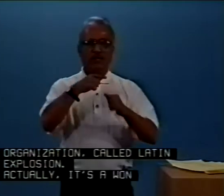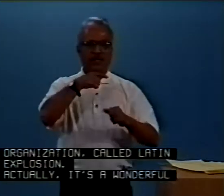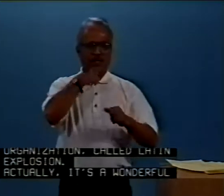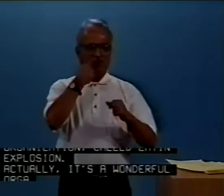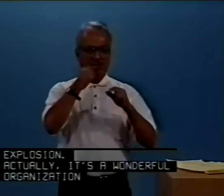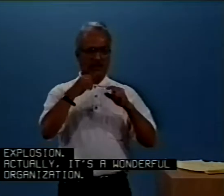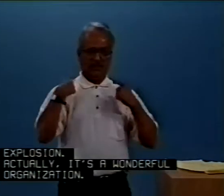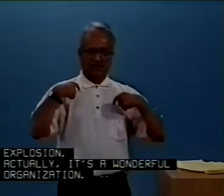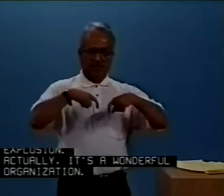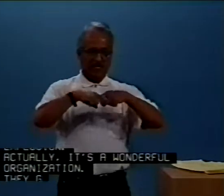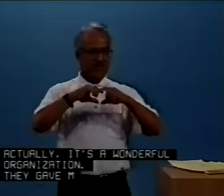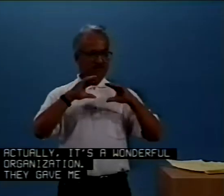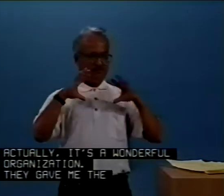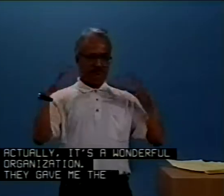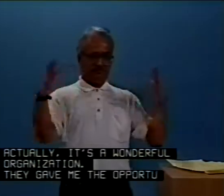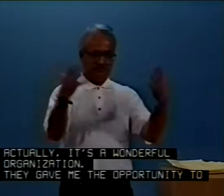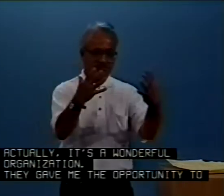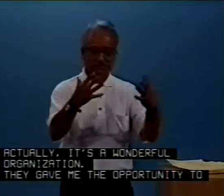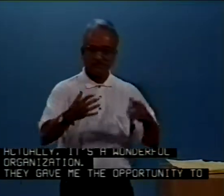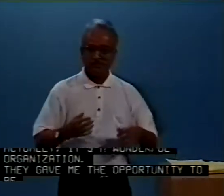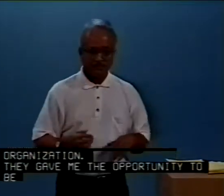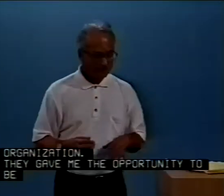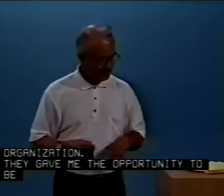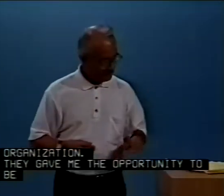involved with the Hearing Hispanic group.